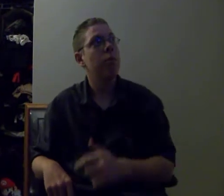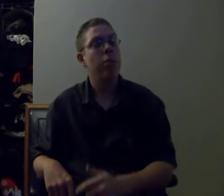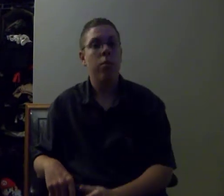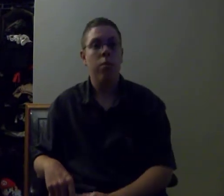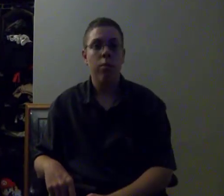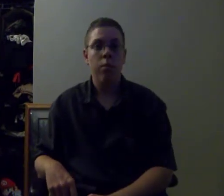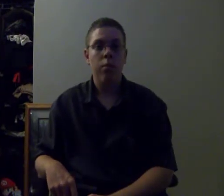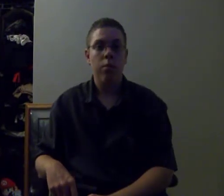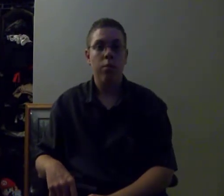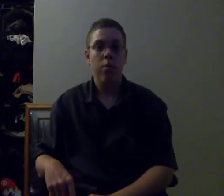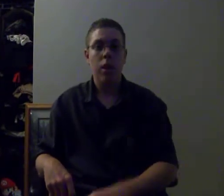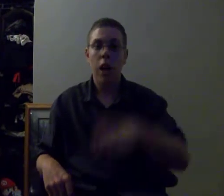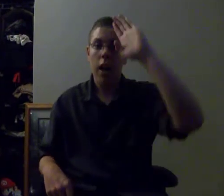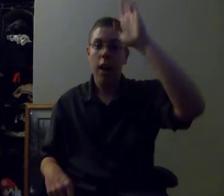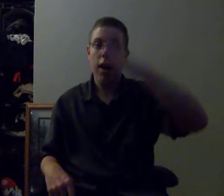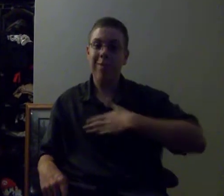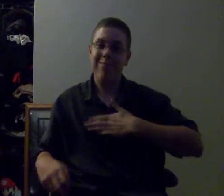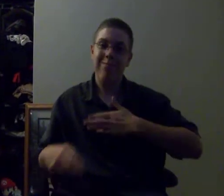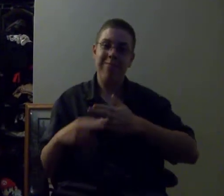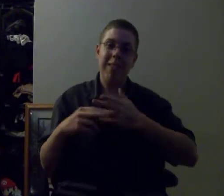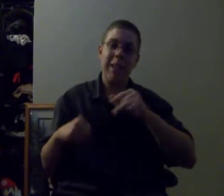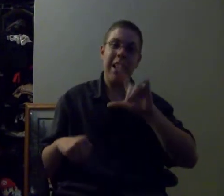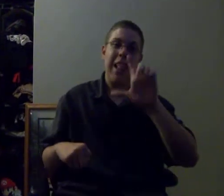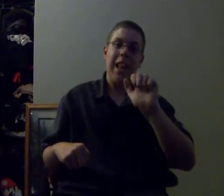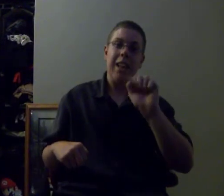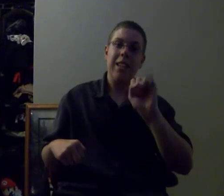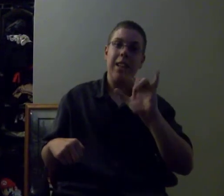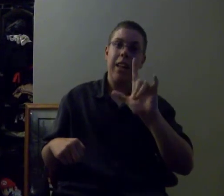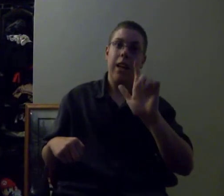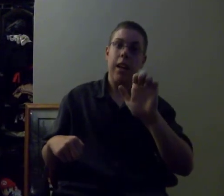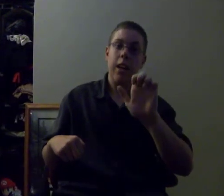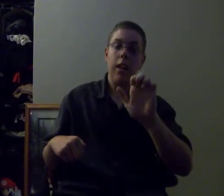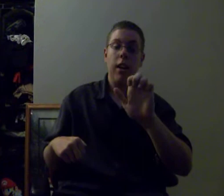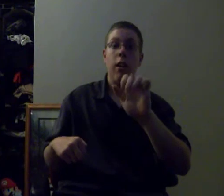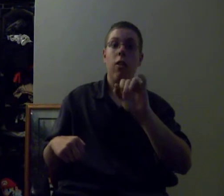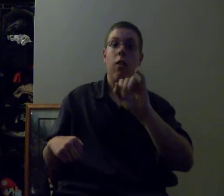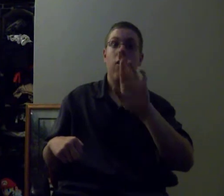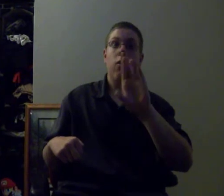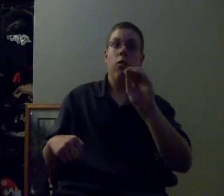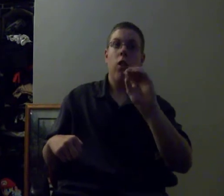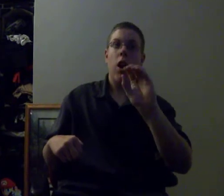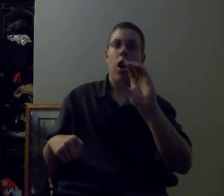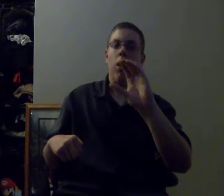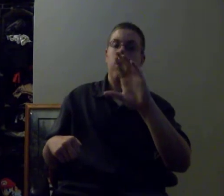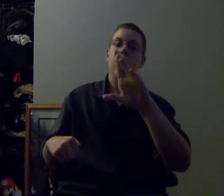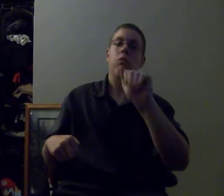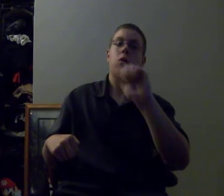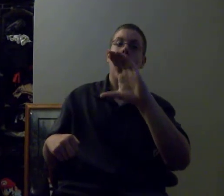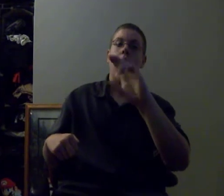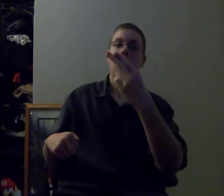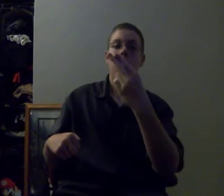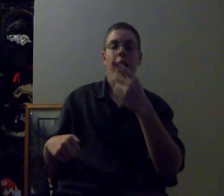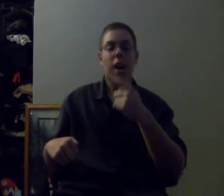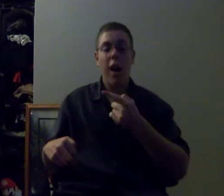Hi there, I'm Leslie Rach, and I'm going to talk about creating reading, writing, and research assignments for students in